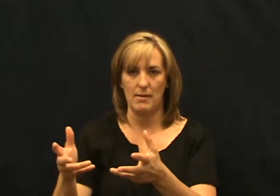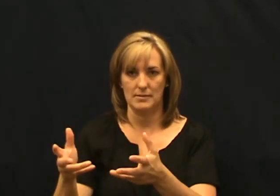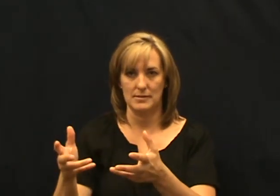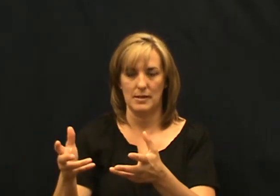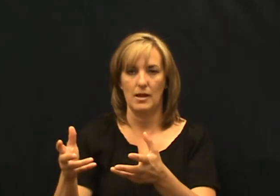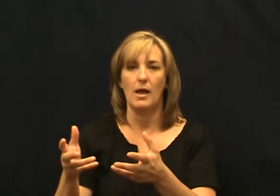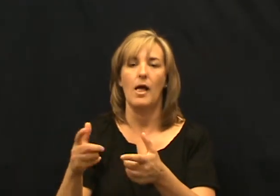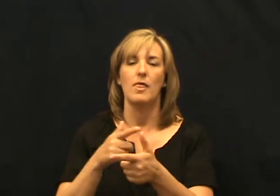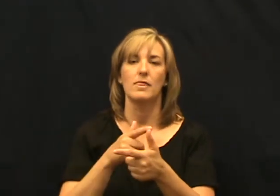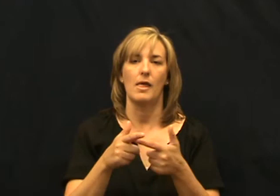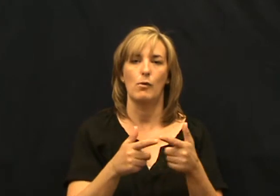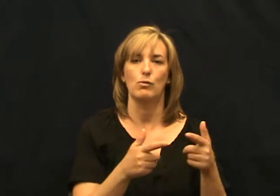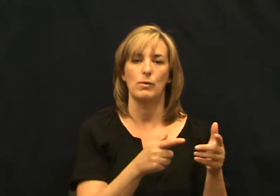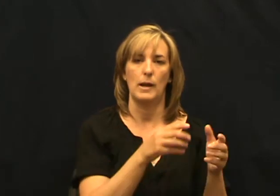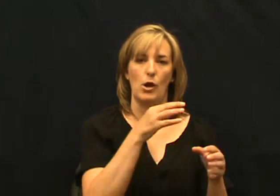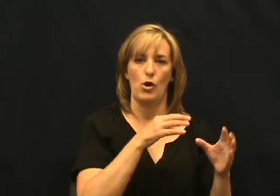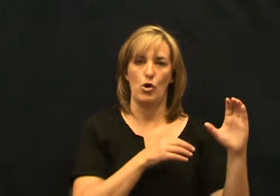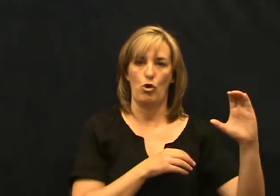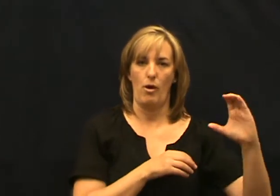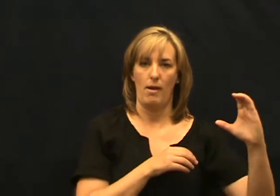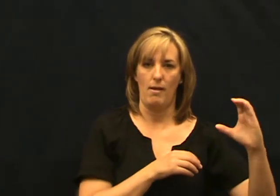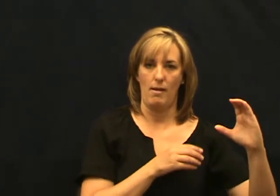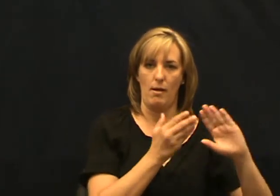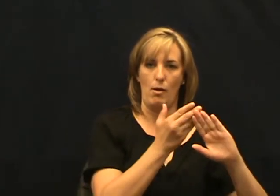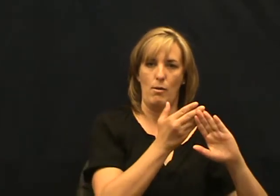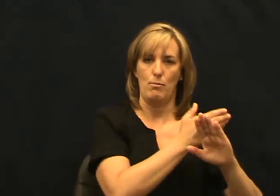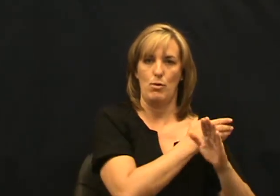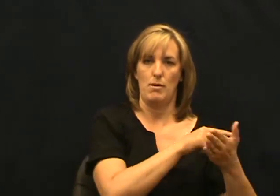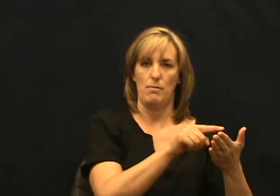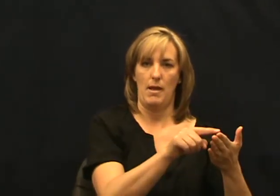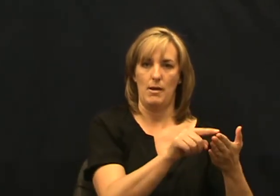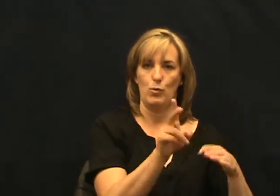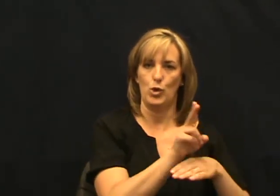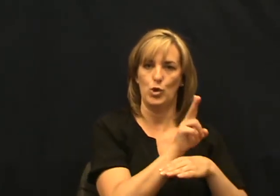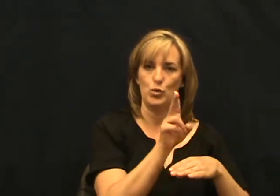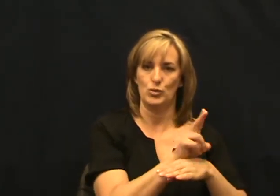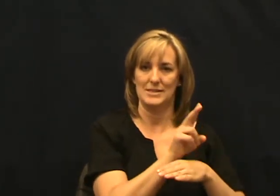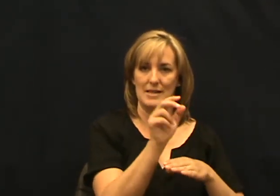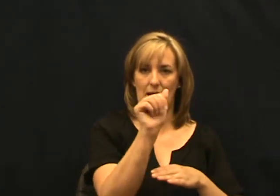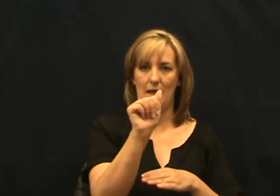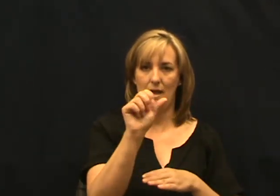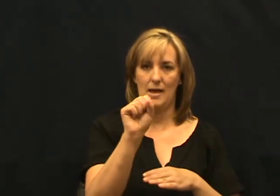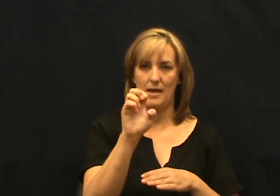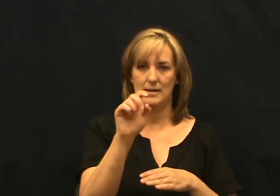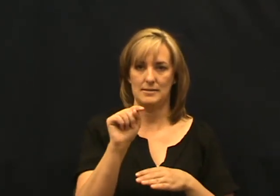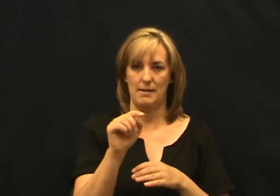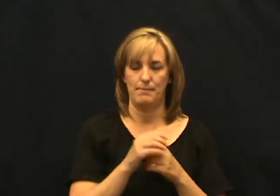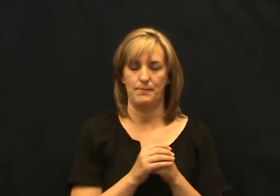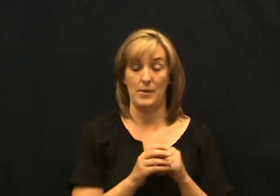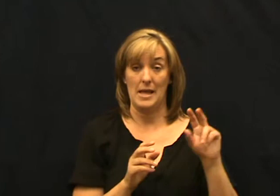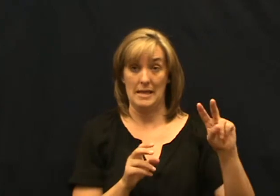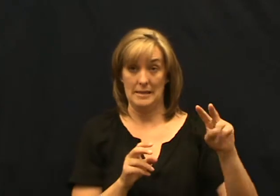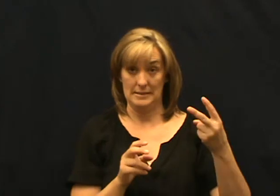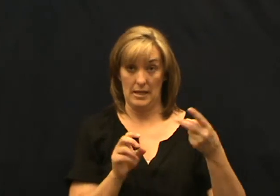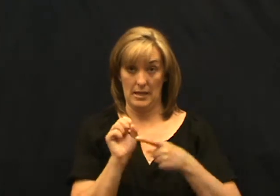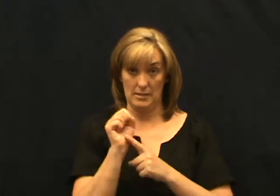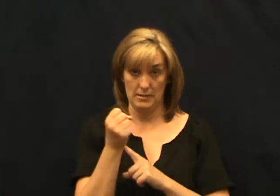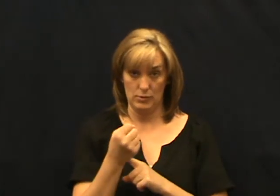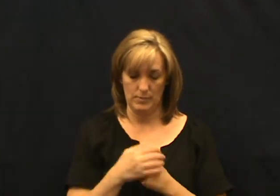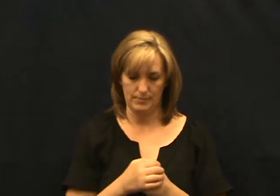credit prepaid expense because we've used up that asset. Second case, cash is paid in the same period that